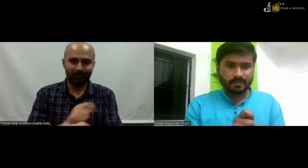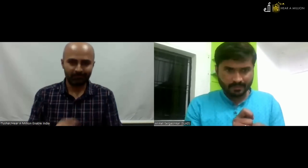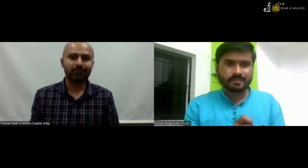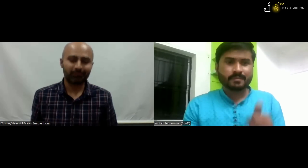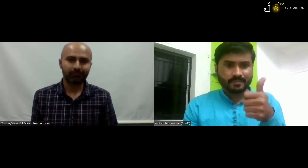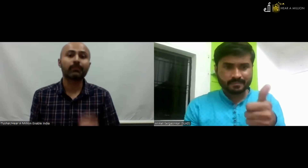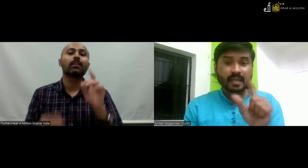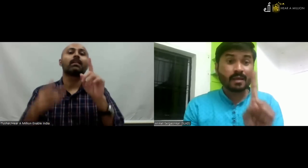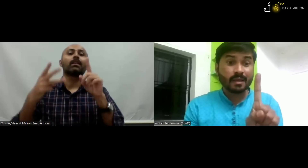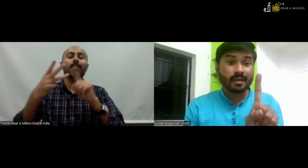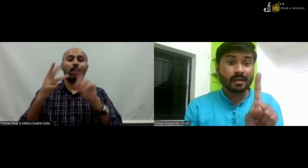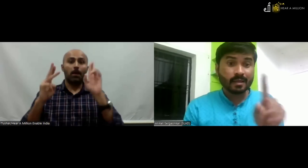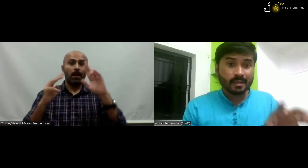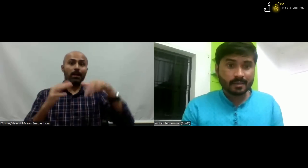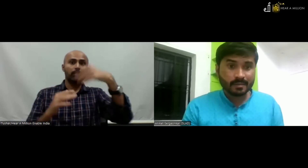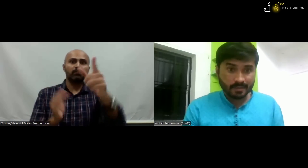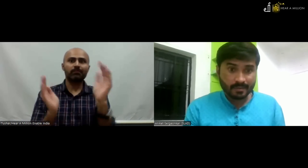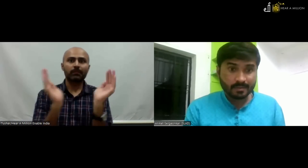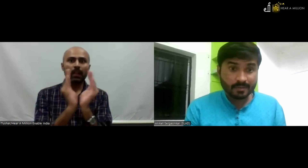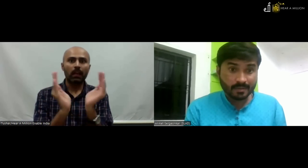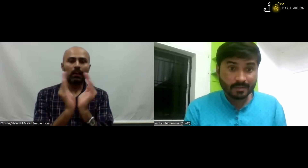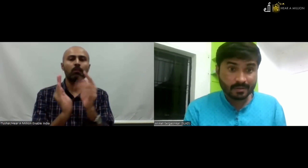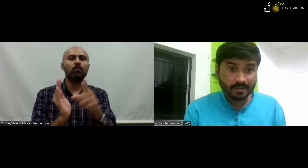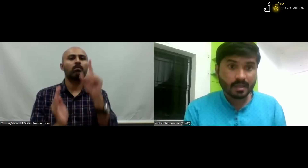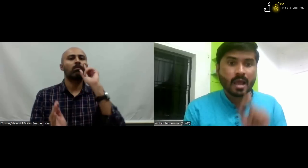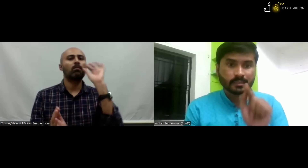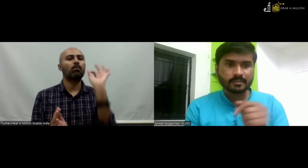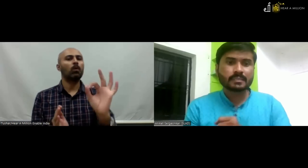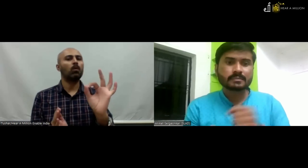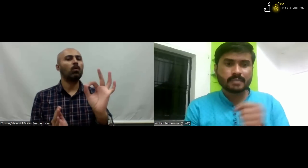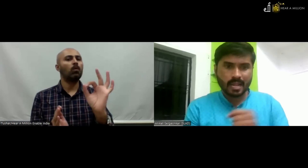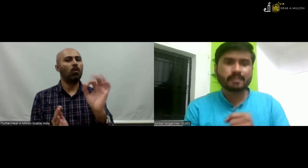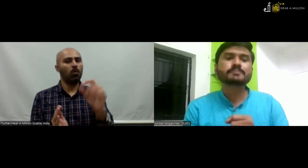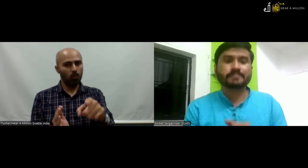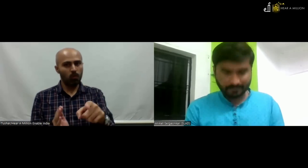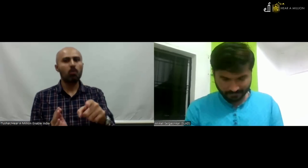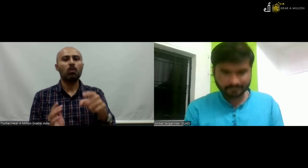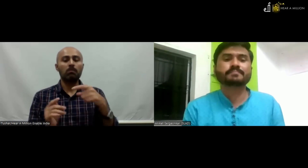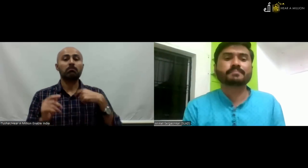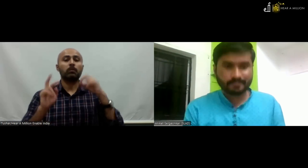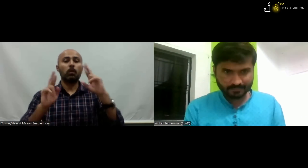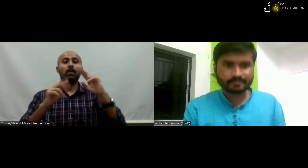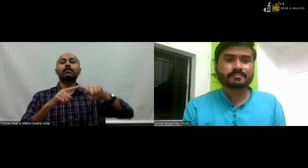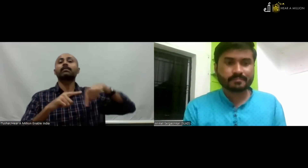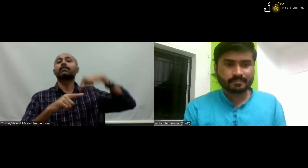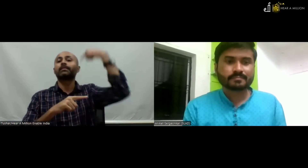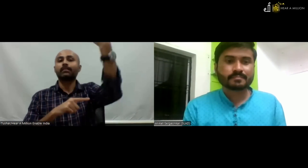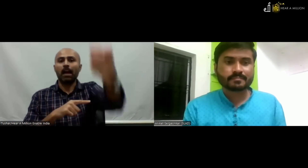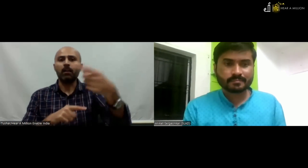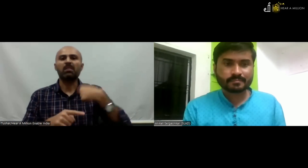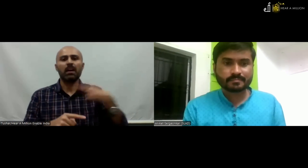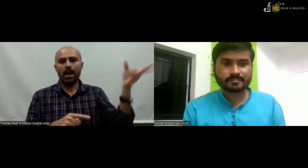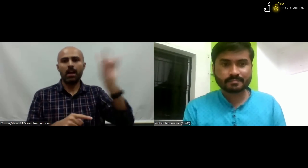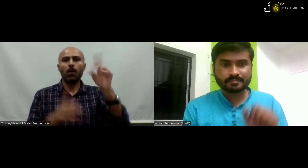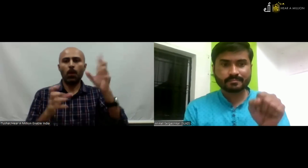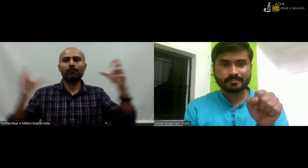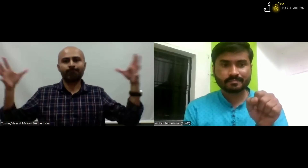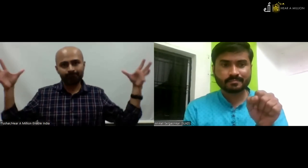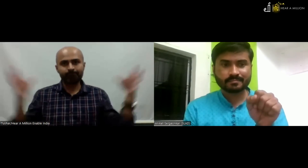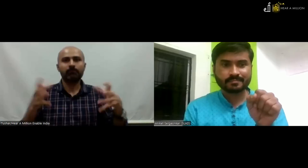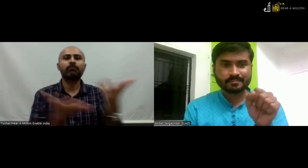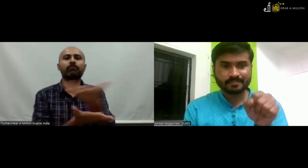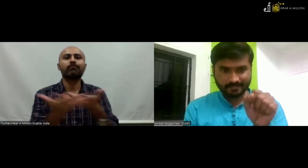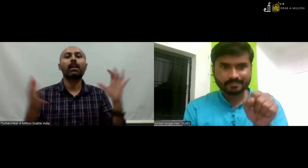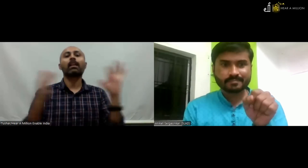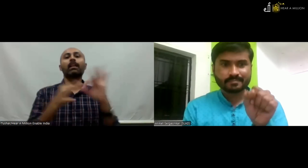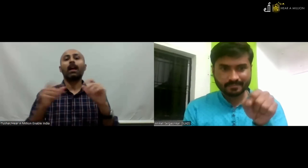in process. And hopefully other people will also get the license. The insurance part, that is more important. So